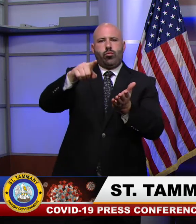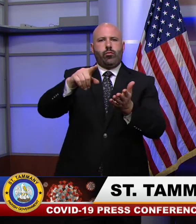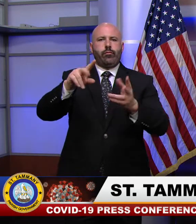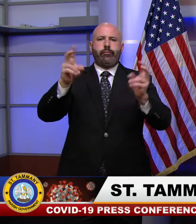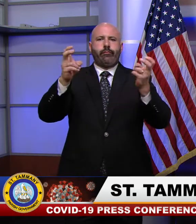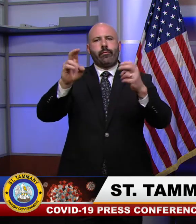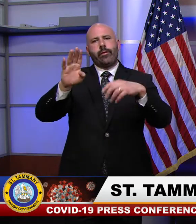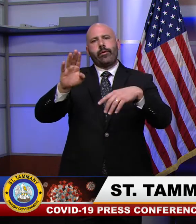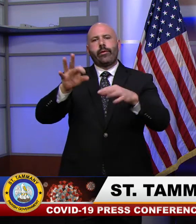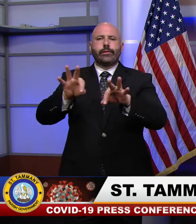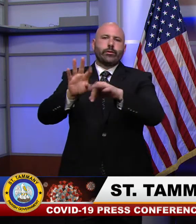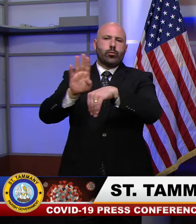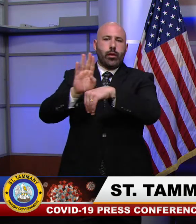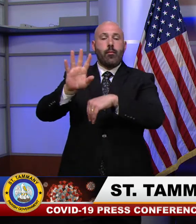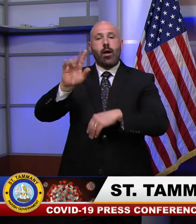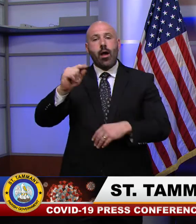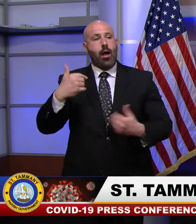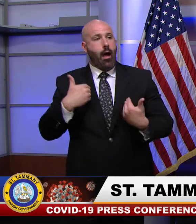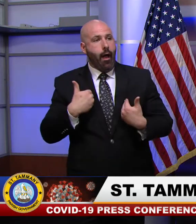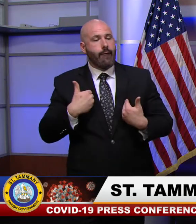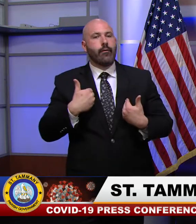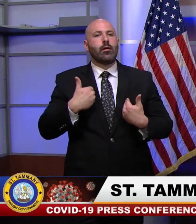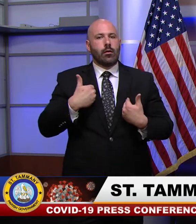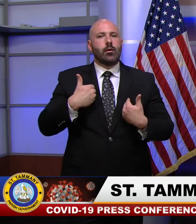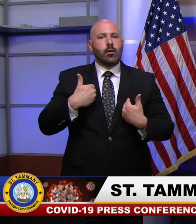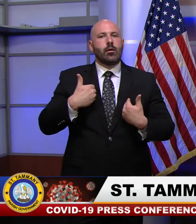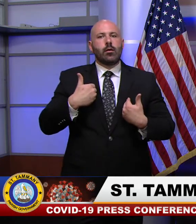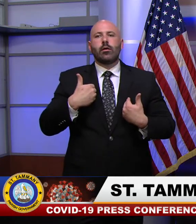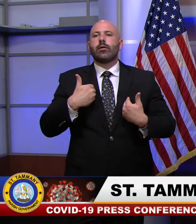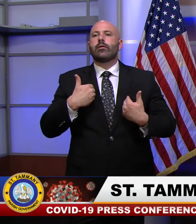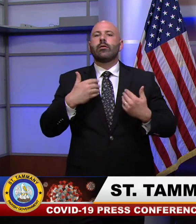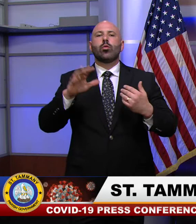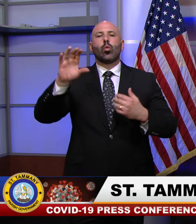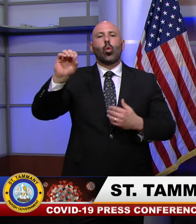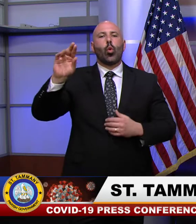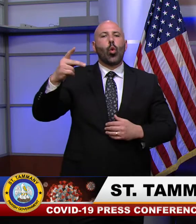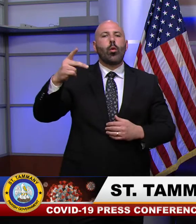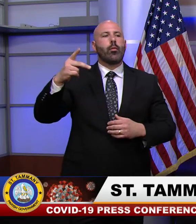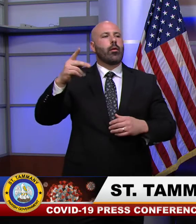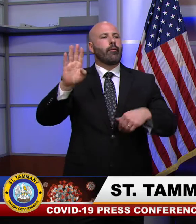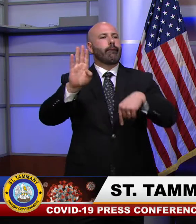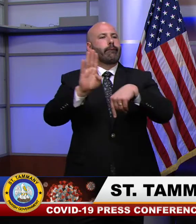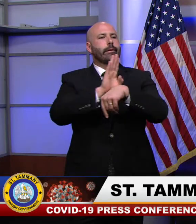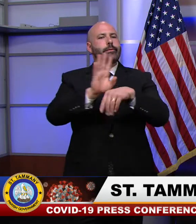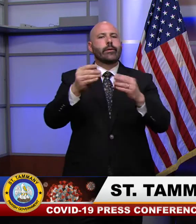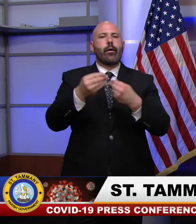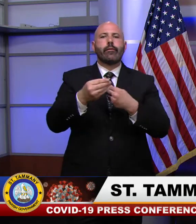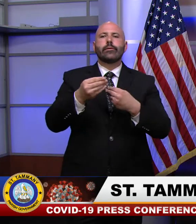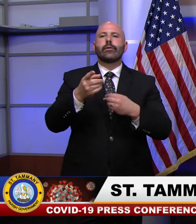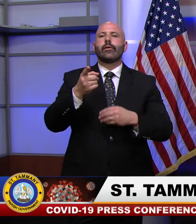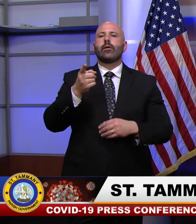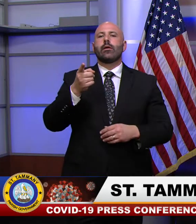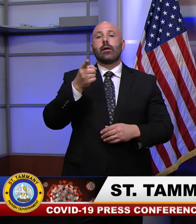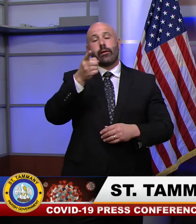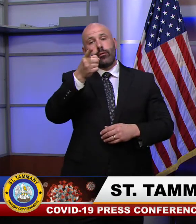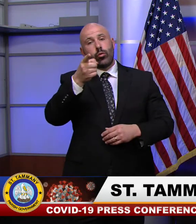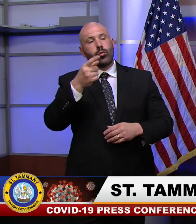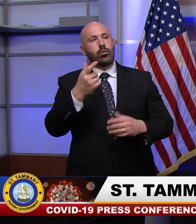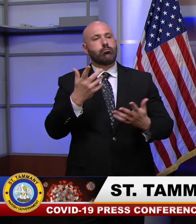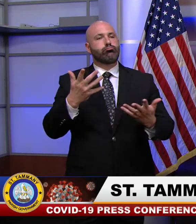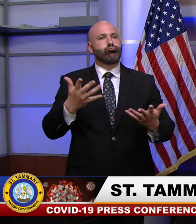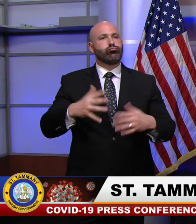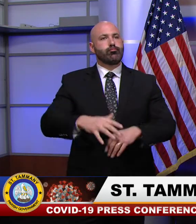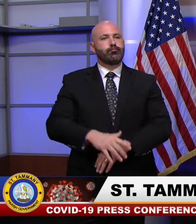many corporate offices, business offices that if you maintain